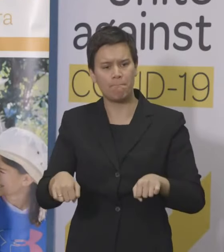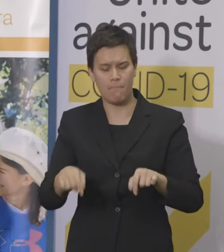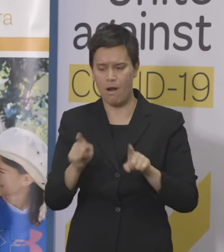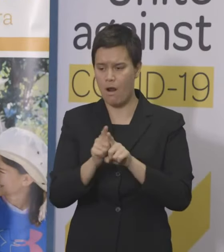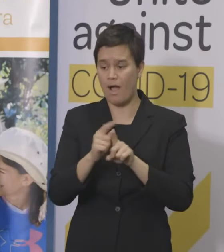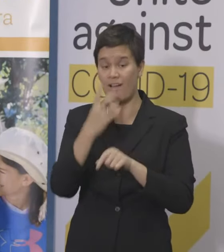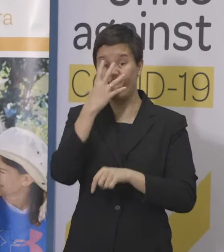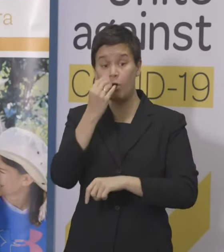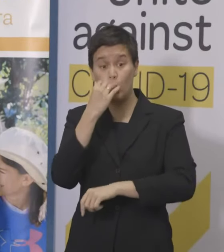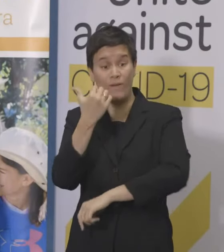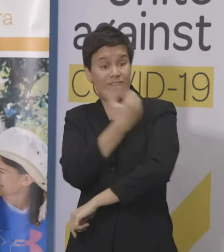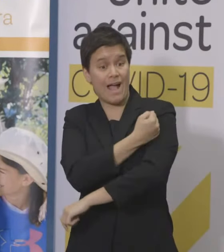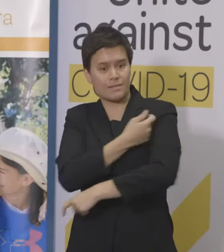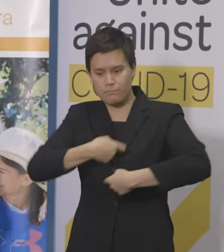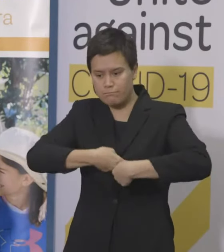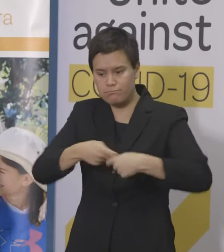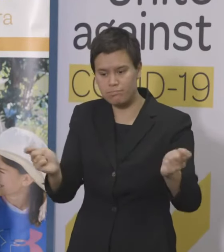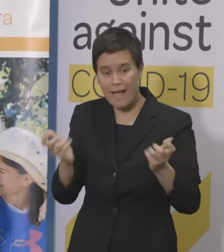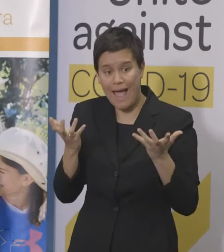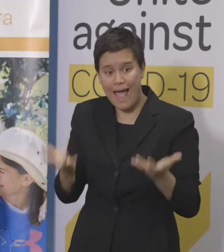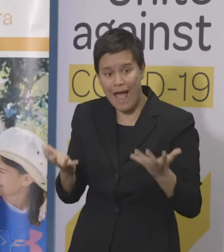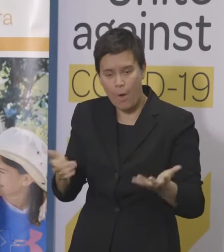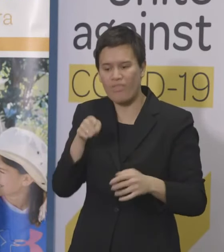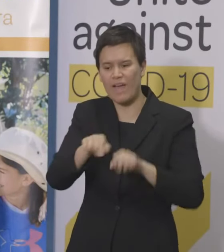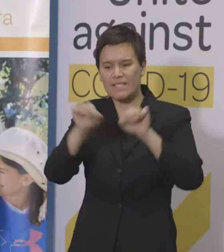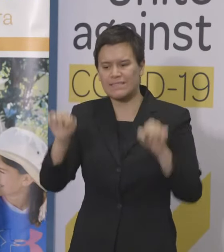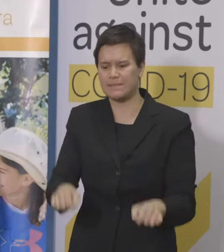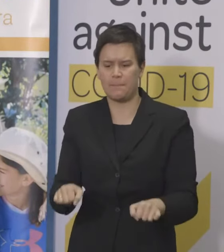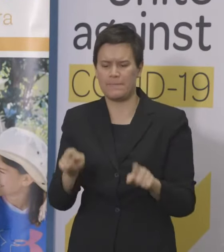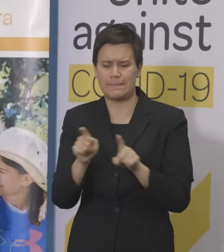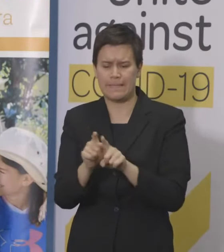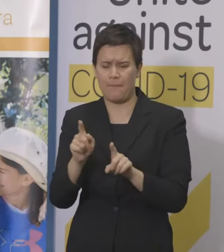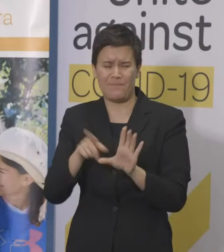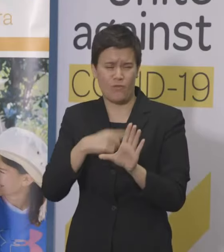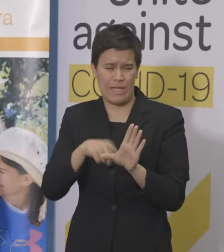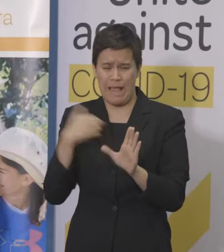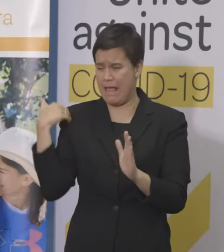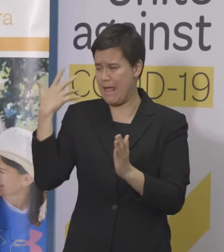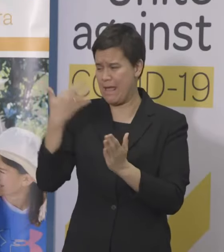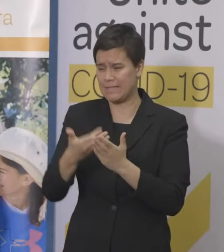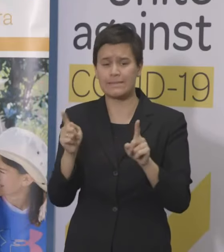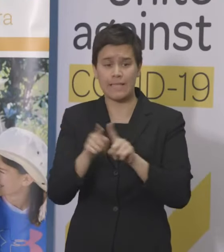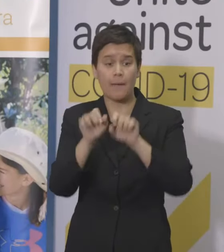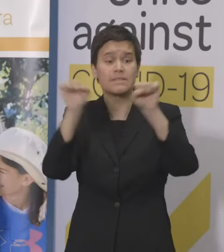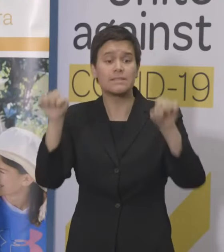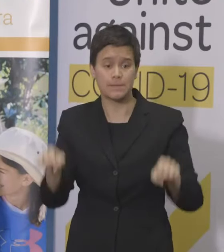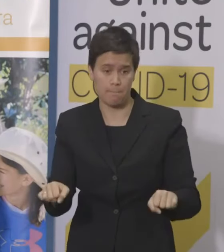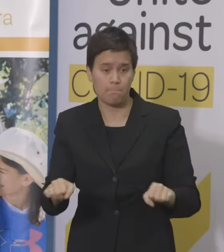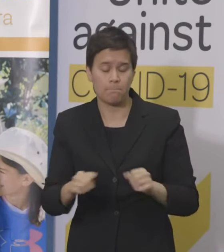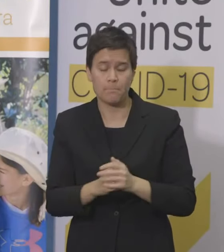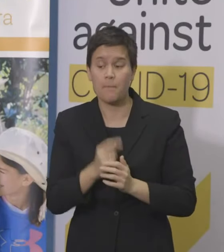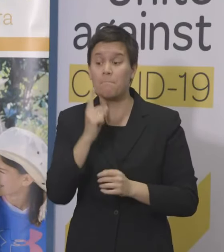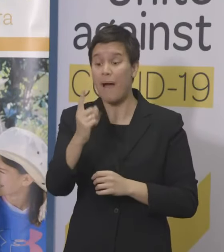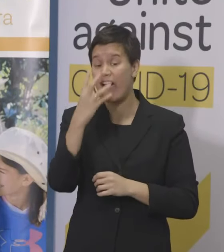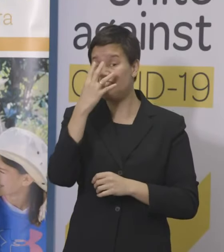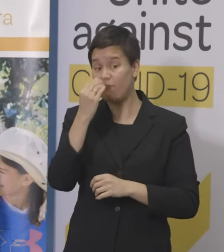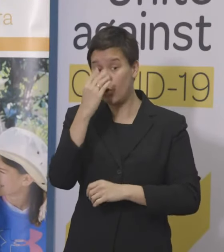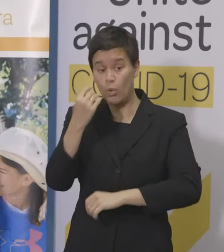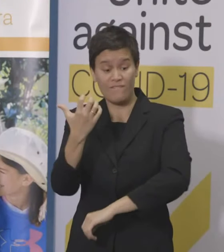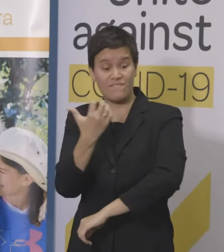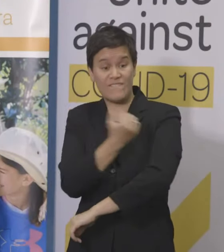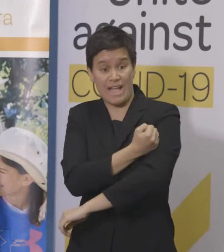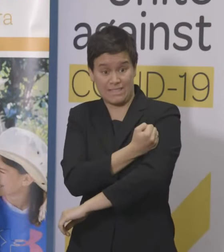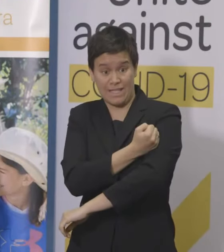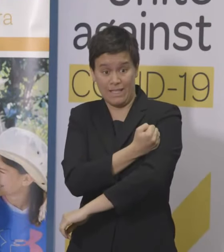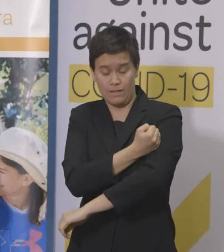time. This year, of course, it was operating in a different context. We brought forward the start of the influenza